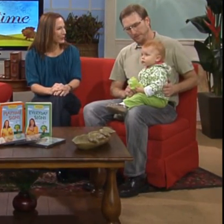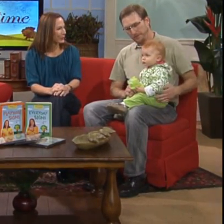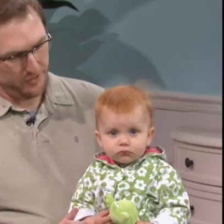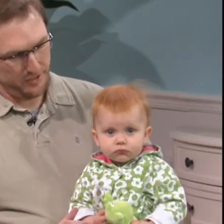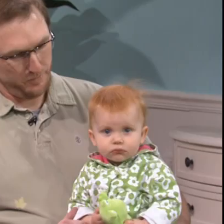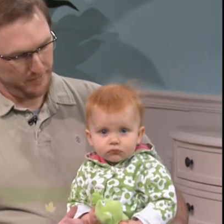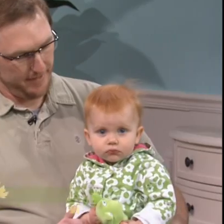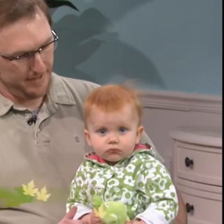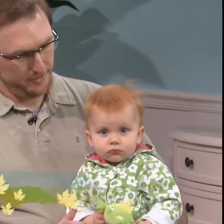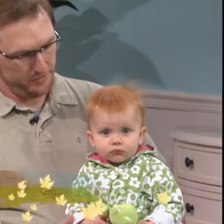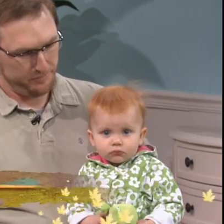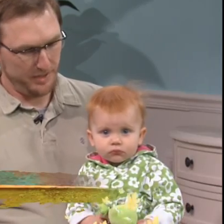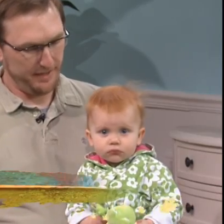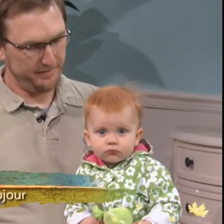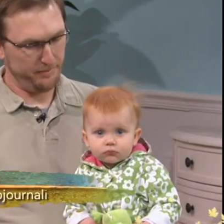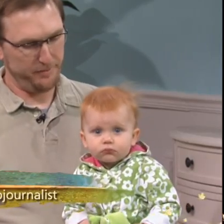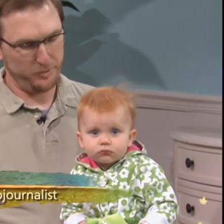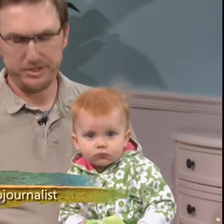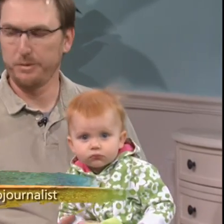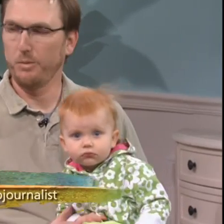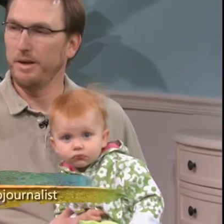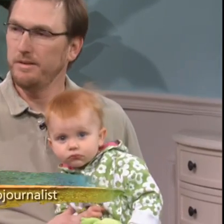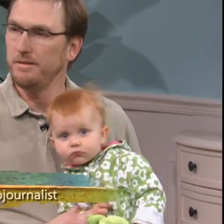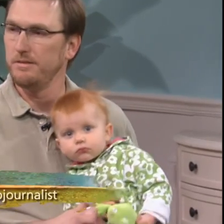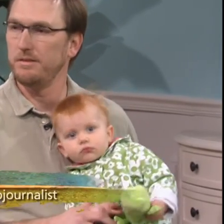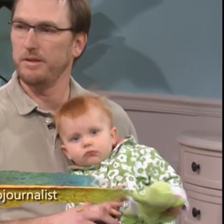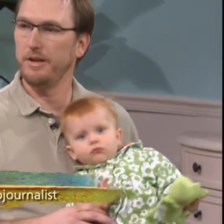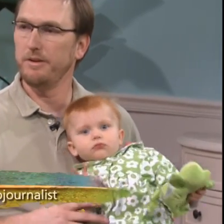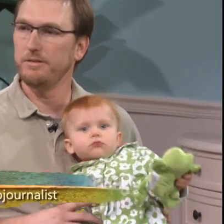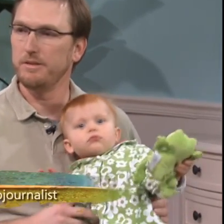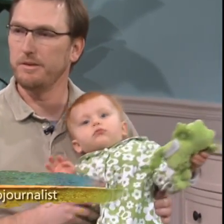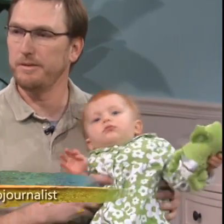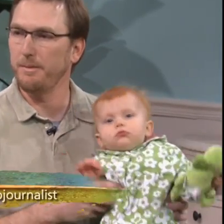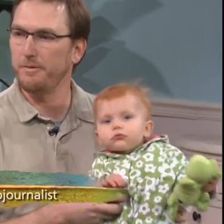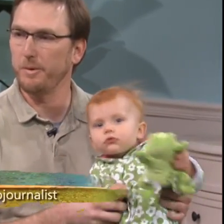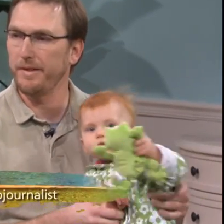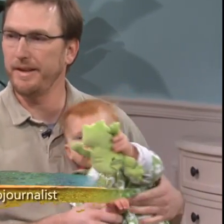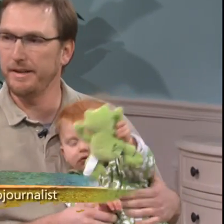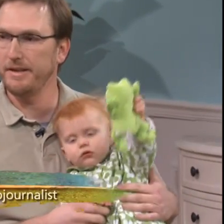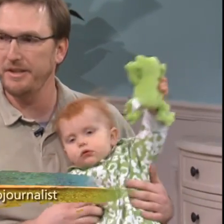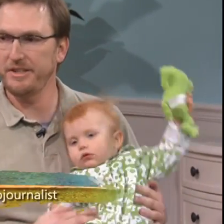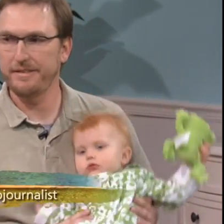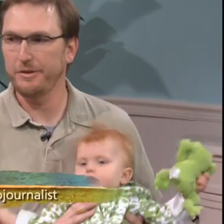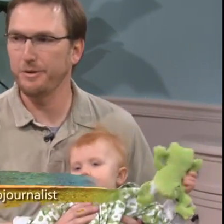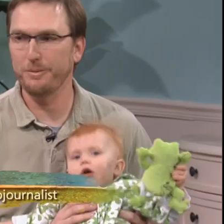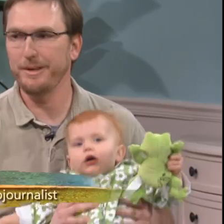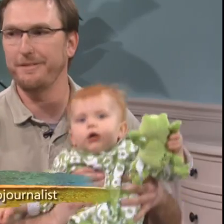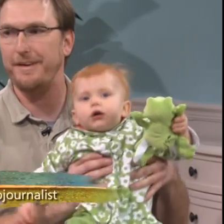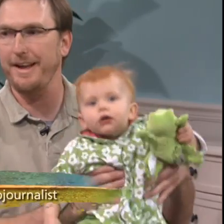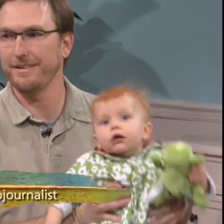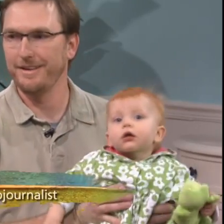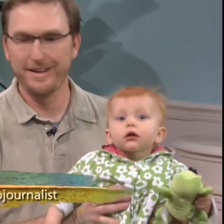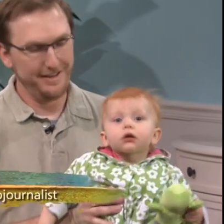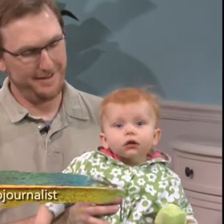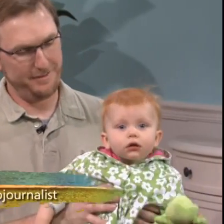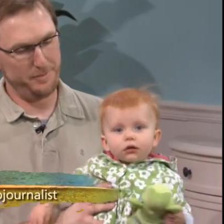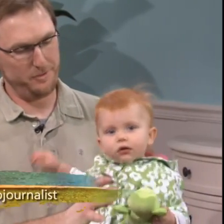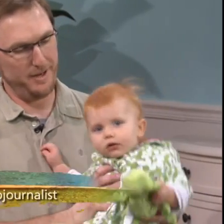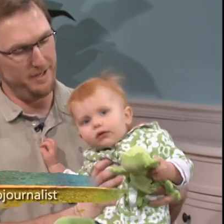we started with Dana just, I guess, before she was one, you know, a little time before then. And she took to it really fast. And it's been great